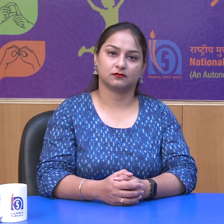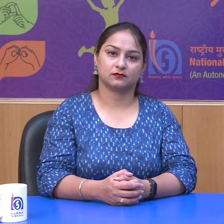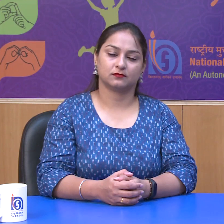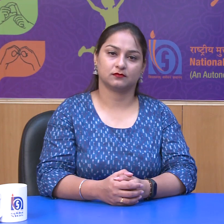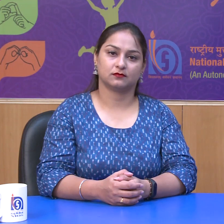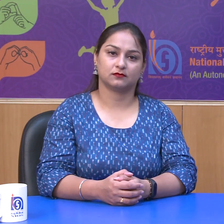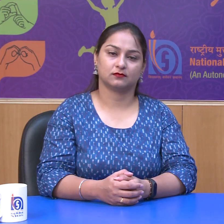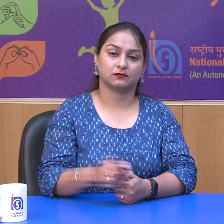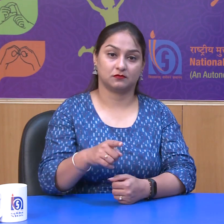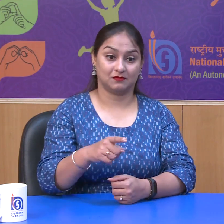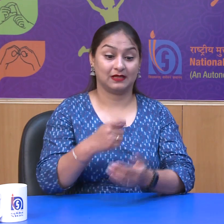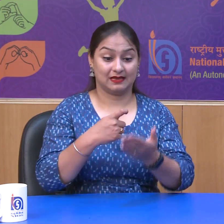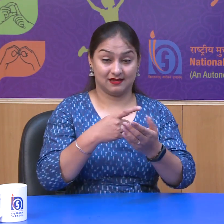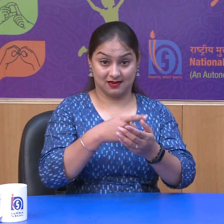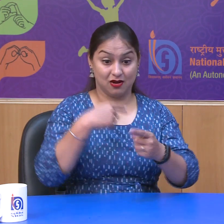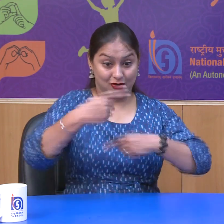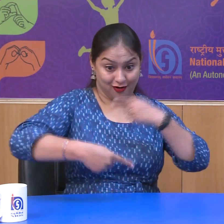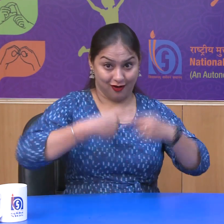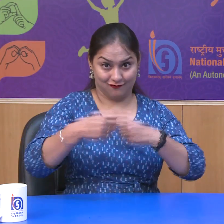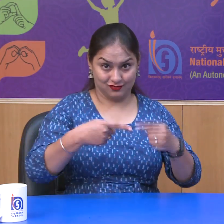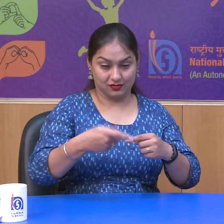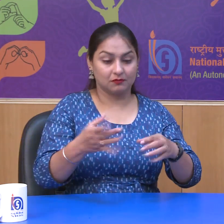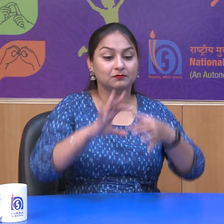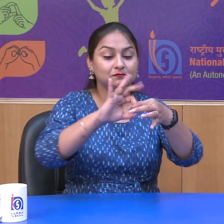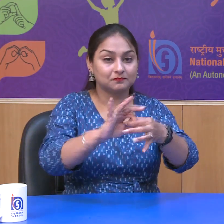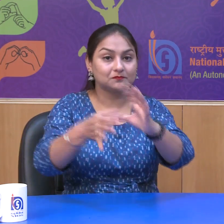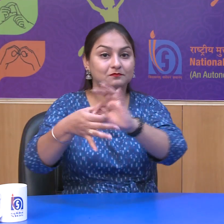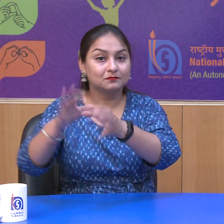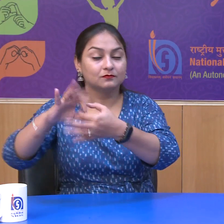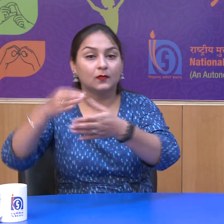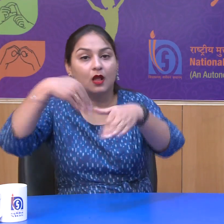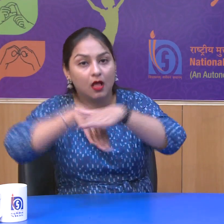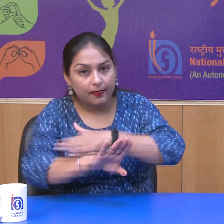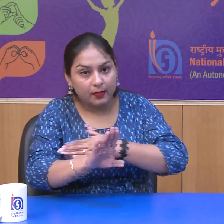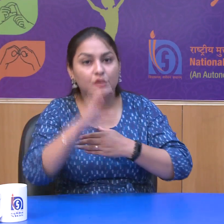Since Green Revolution was related to crops,